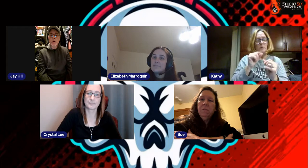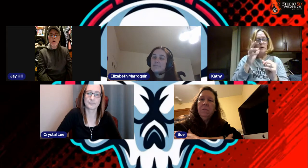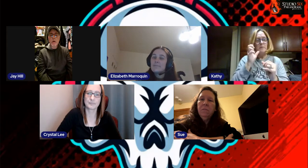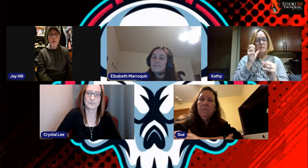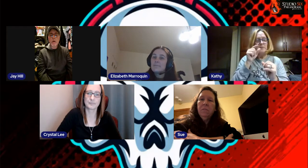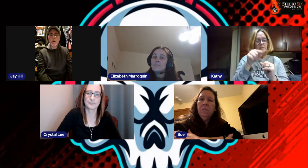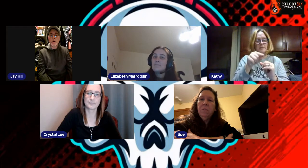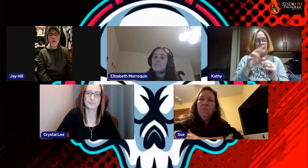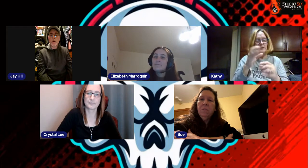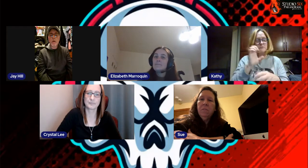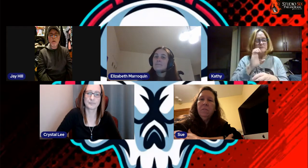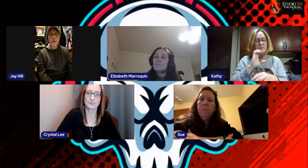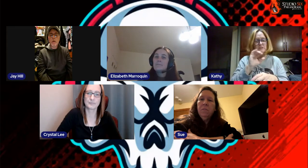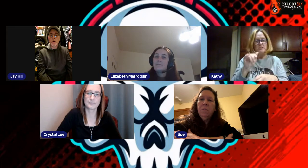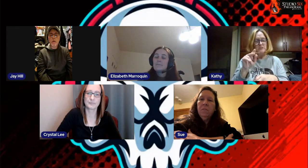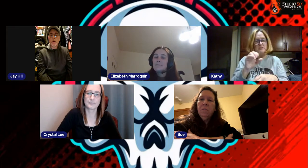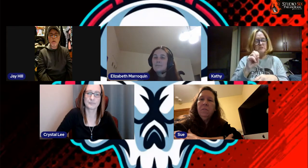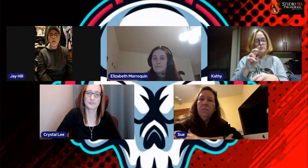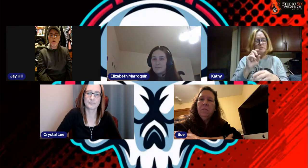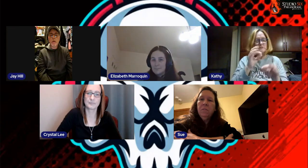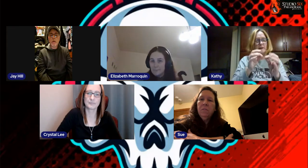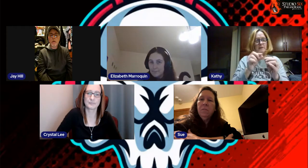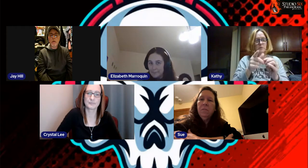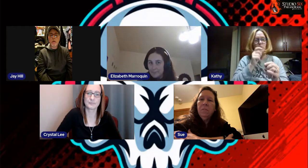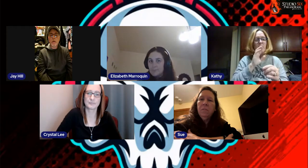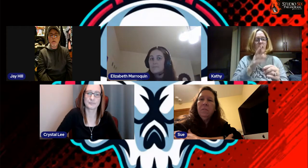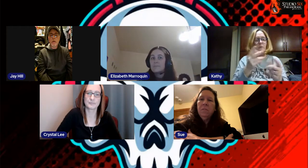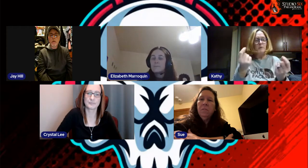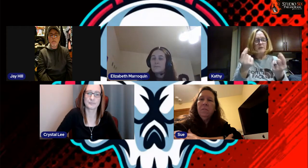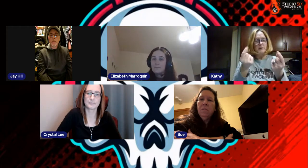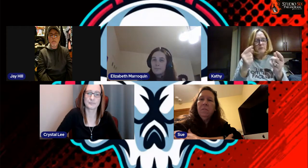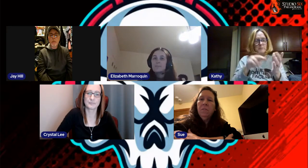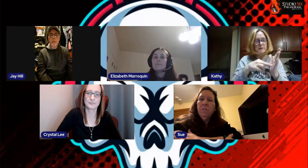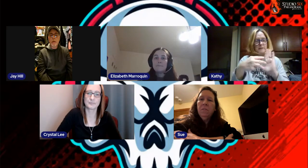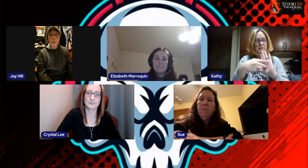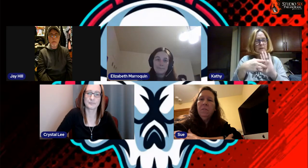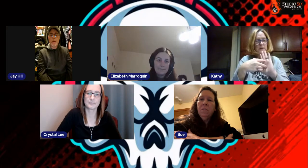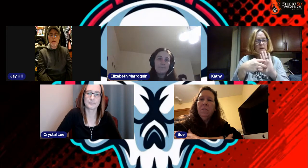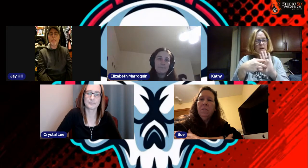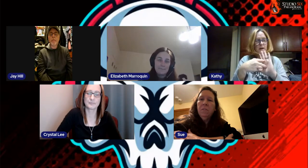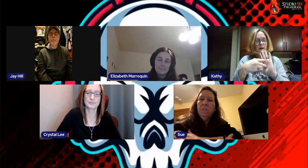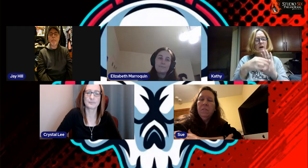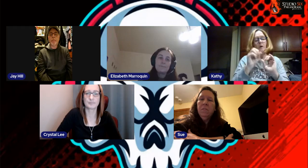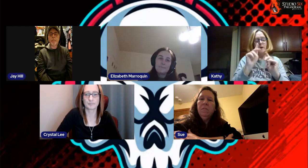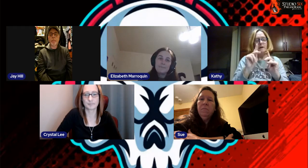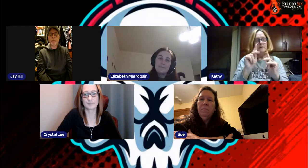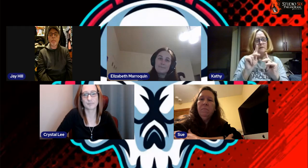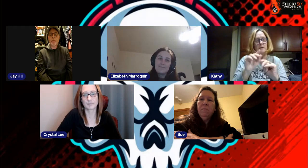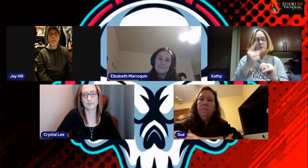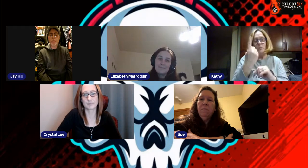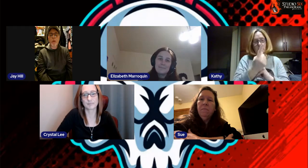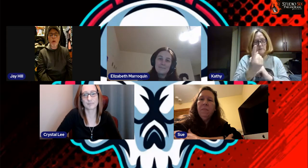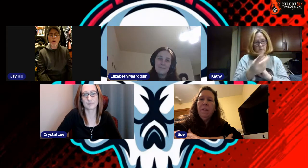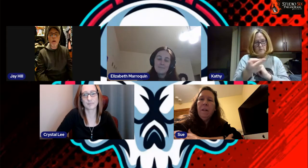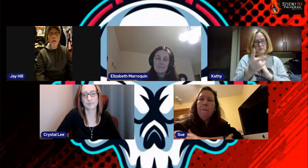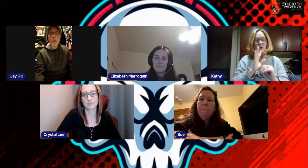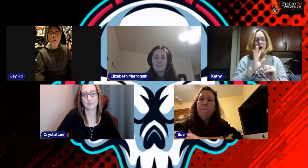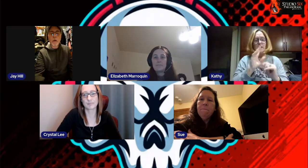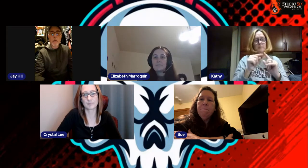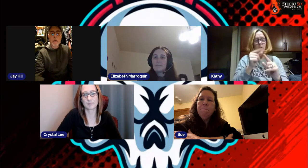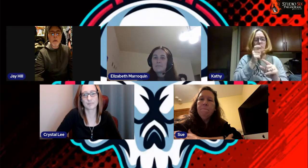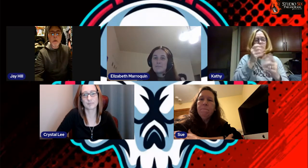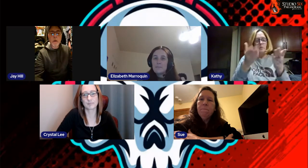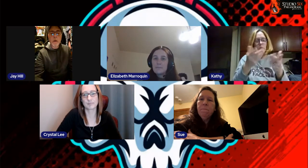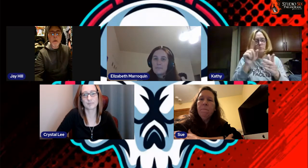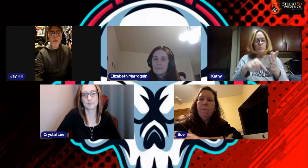So, do you want, like, Crystal and Sue explain who they are and what they do, you mean? Yeah, mm-hmm. Okay, so one of you can